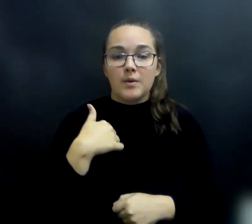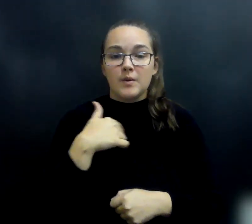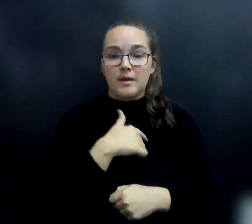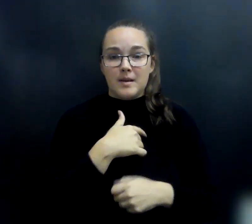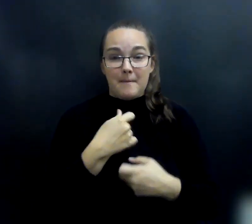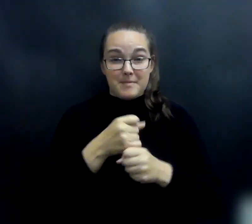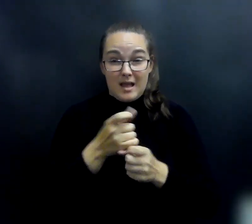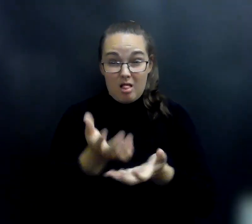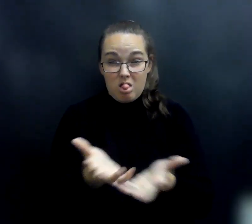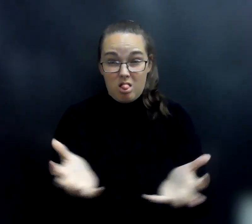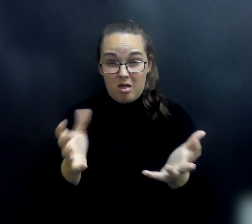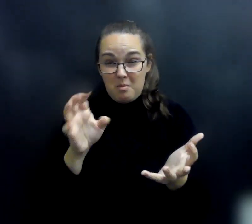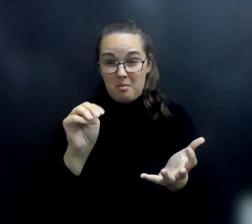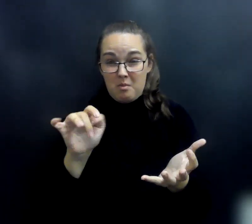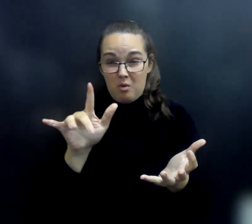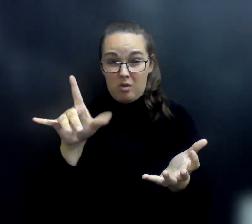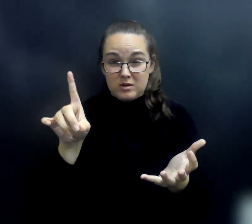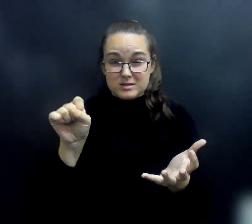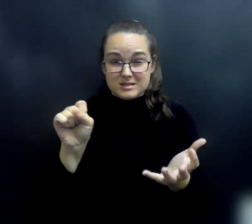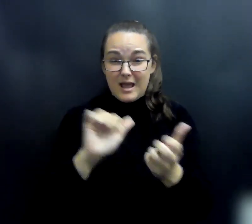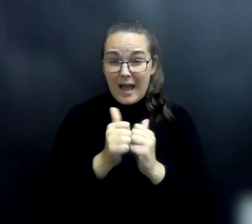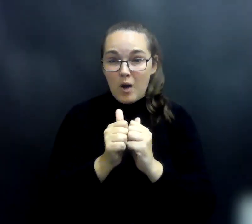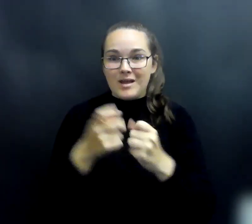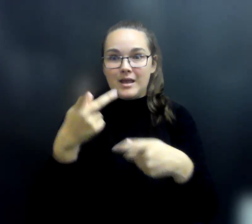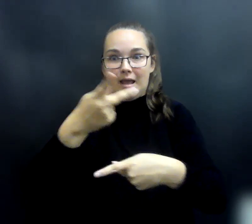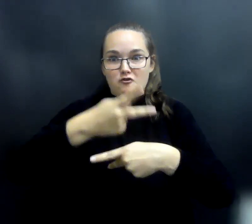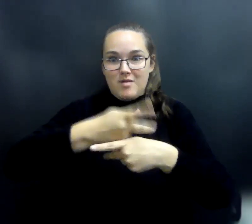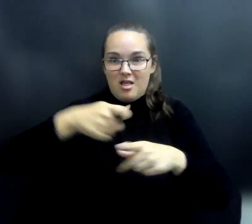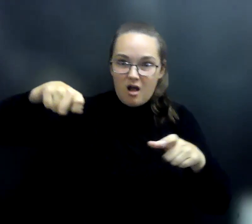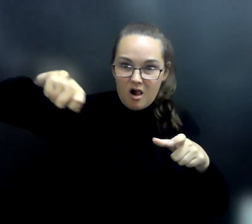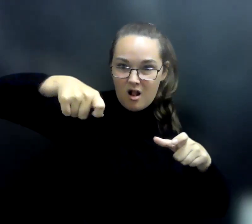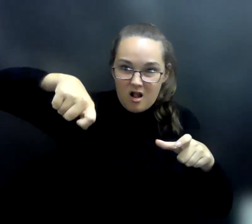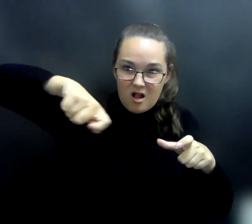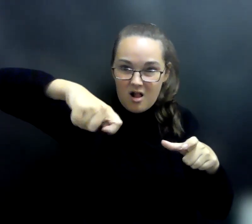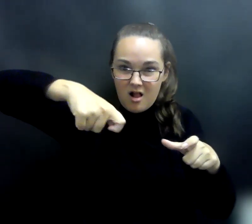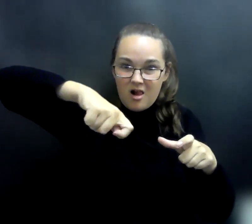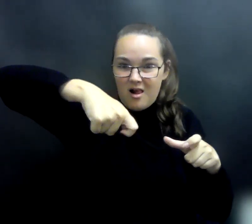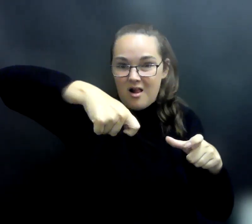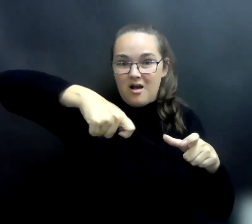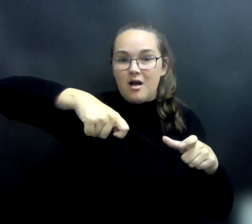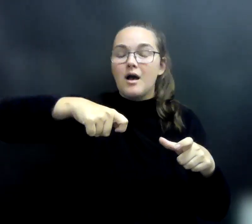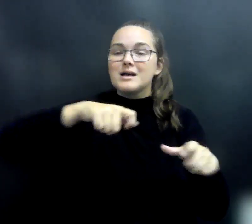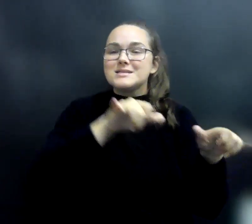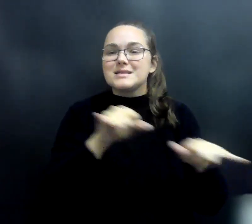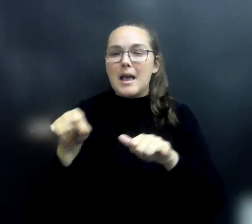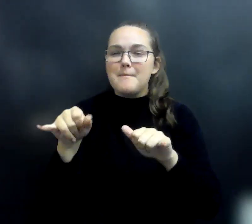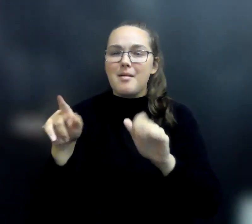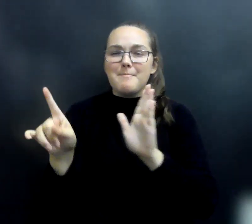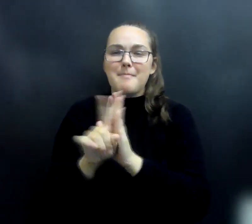We made the molds very carefully by hand, following a recipe that bell makers used. The